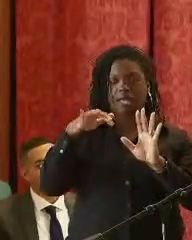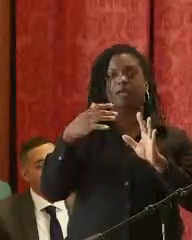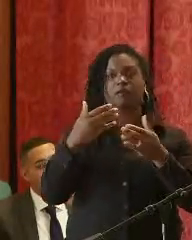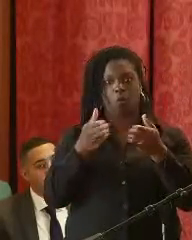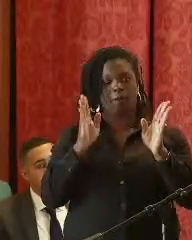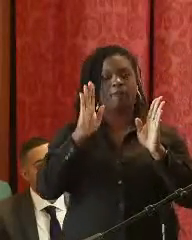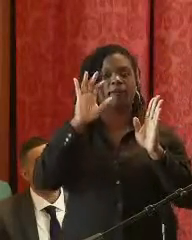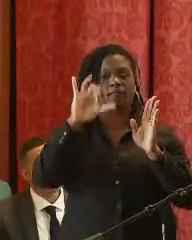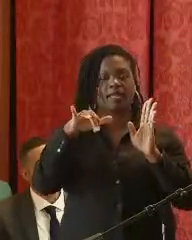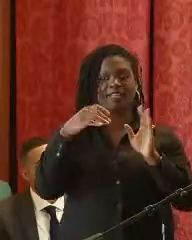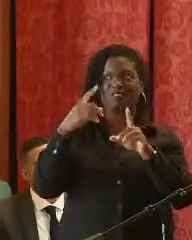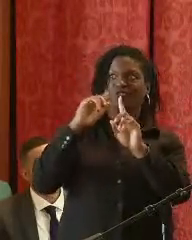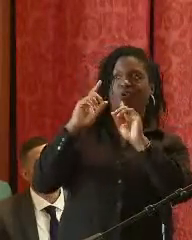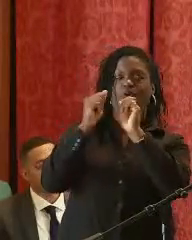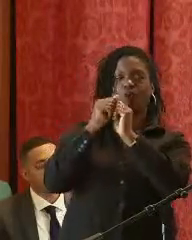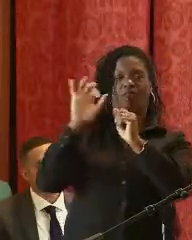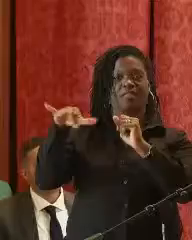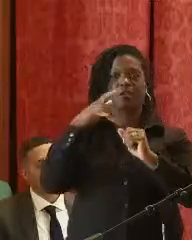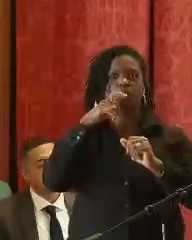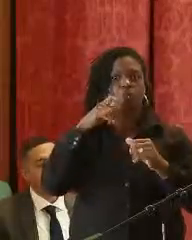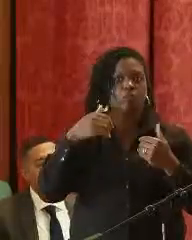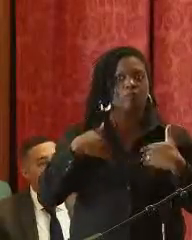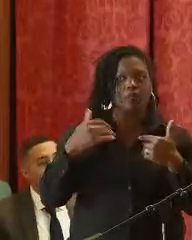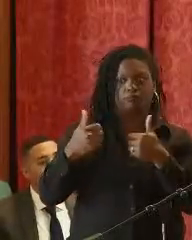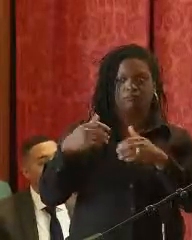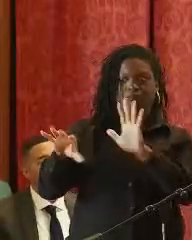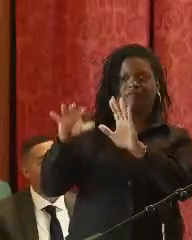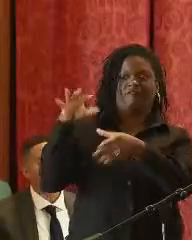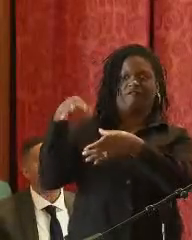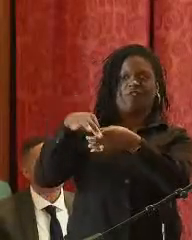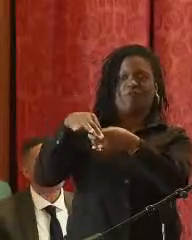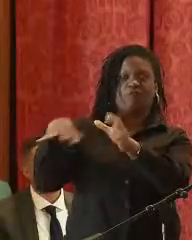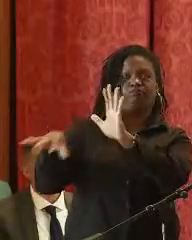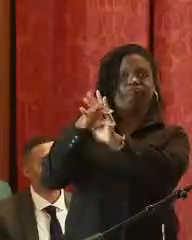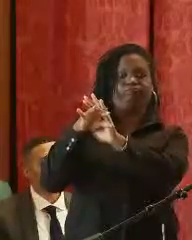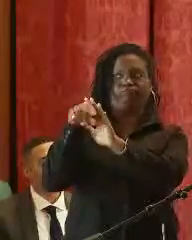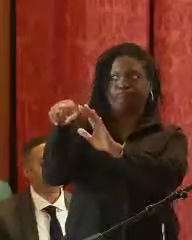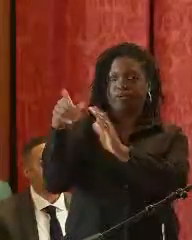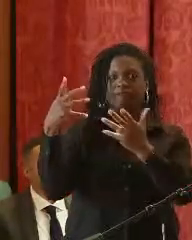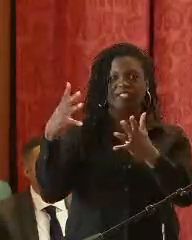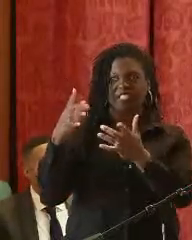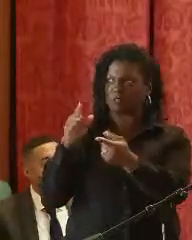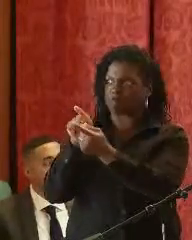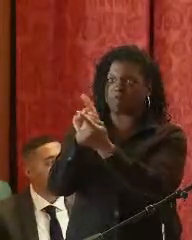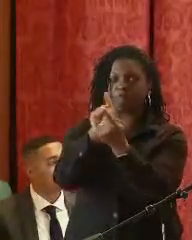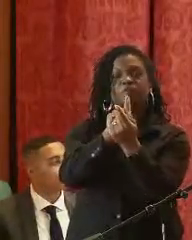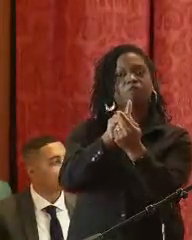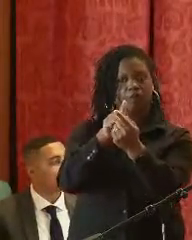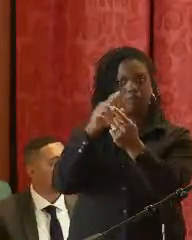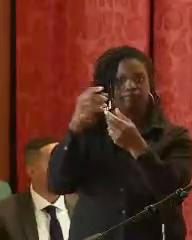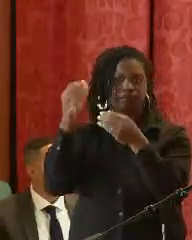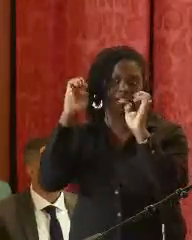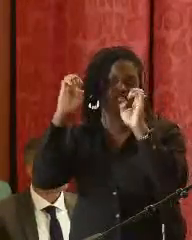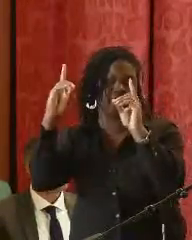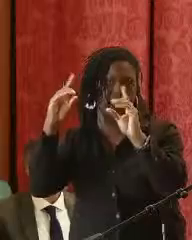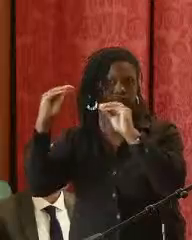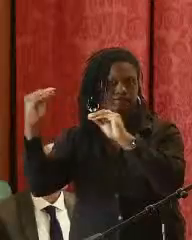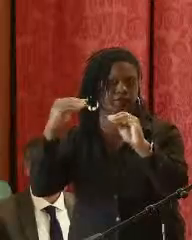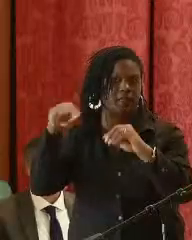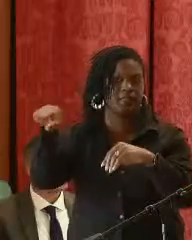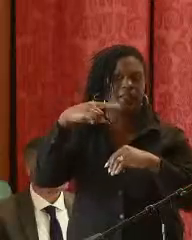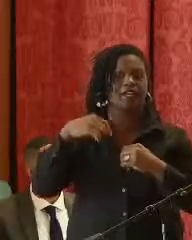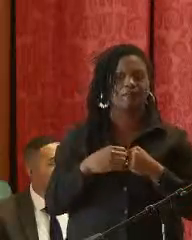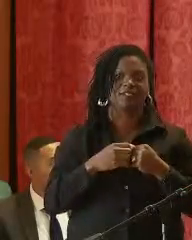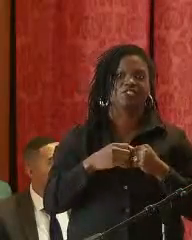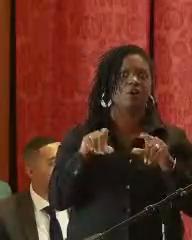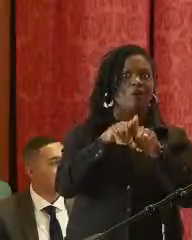regarding issues she encounters or sees. Lynn is also a fellow ice hockey fan, and catching games with her is a highlight that everyone should try